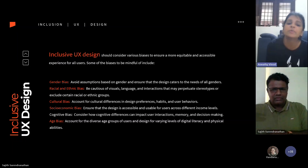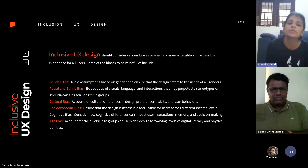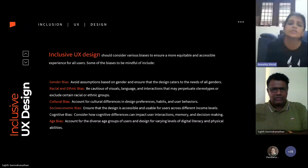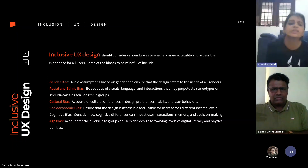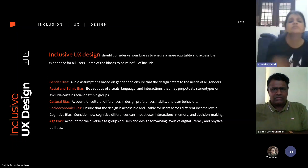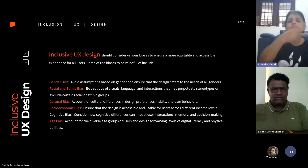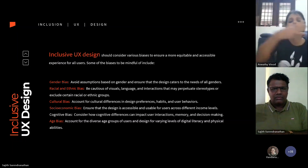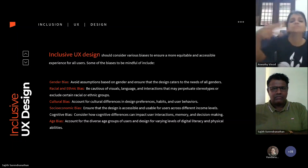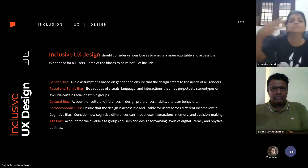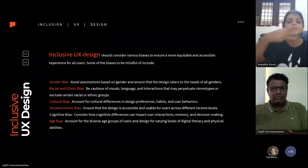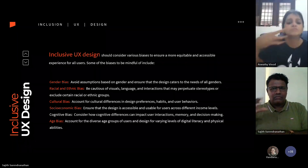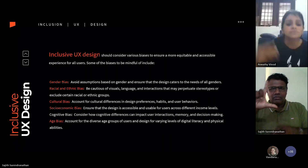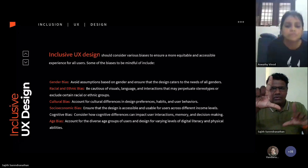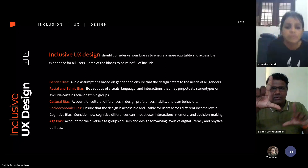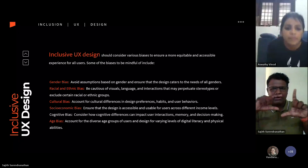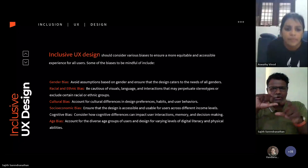people with